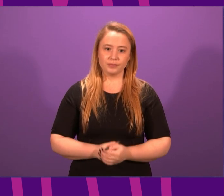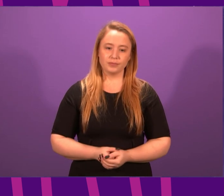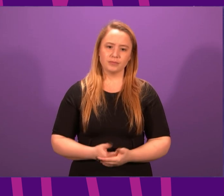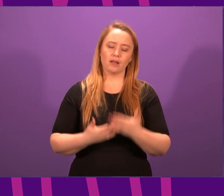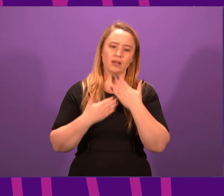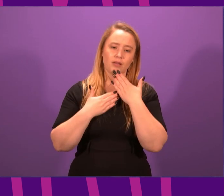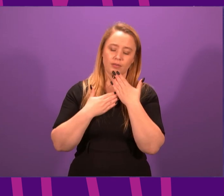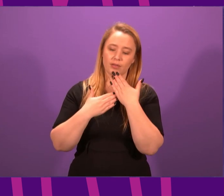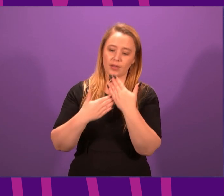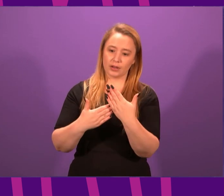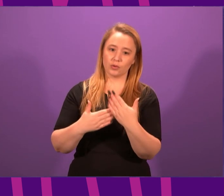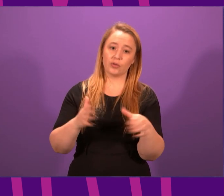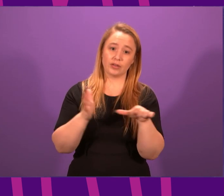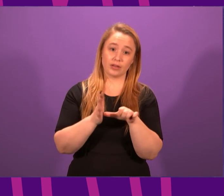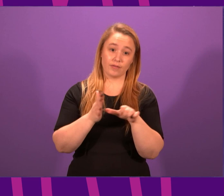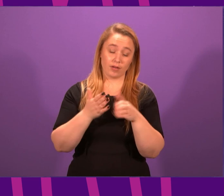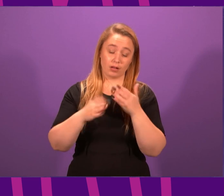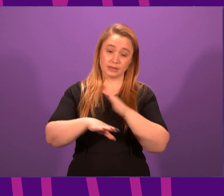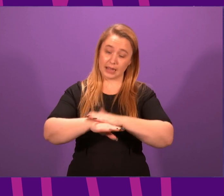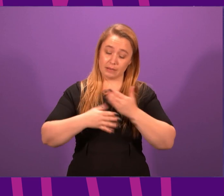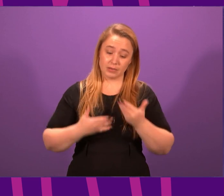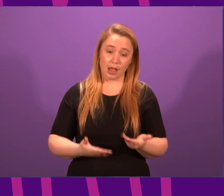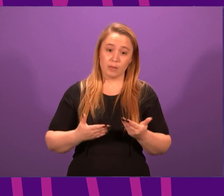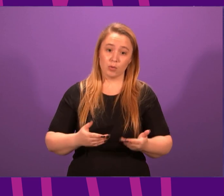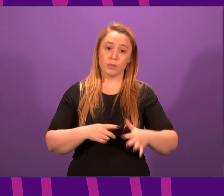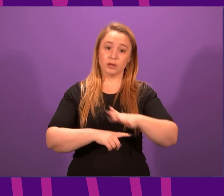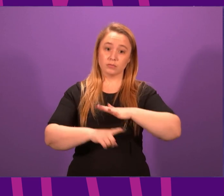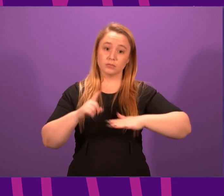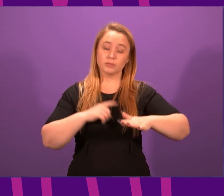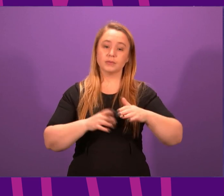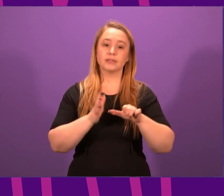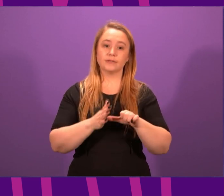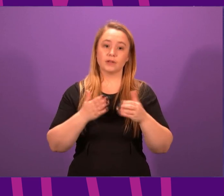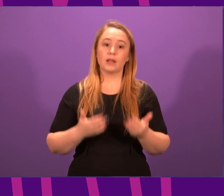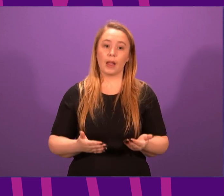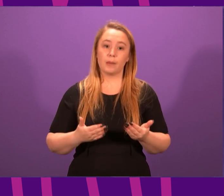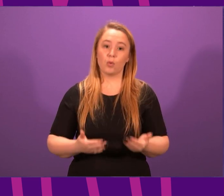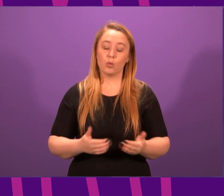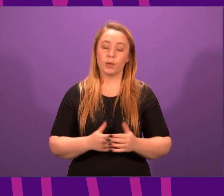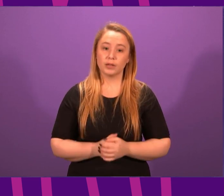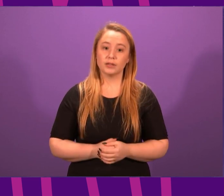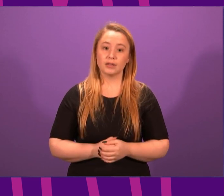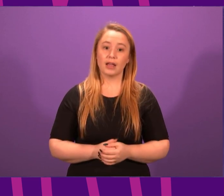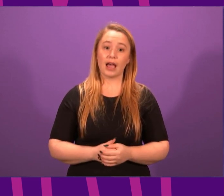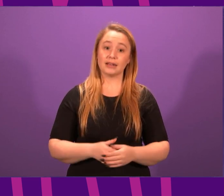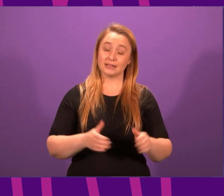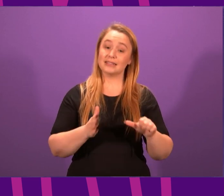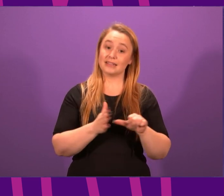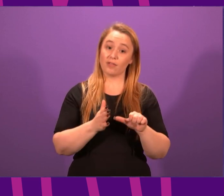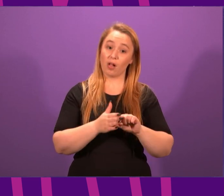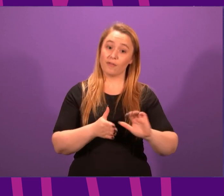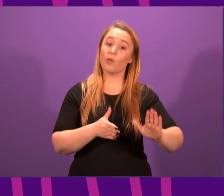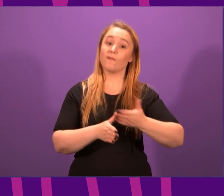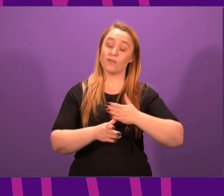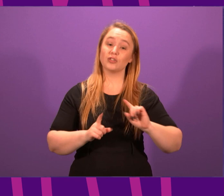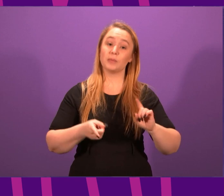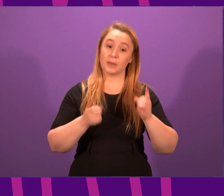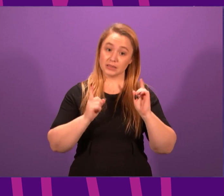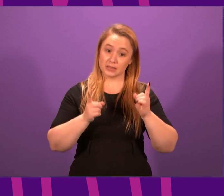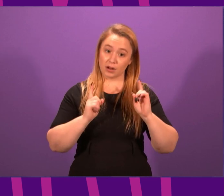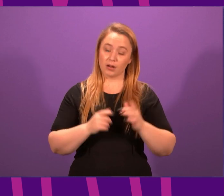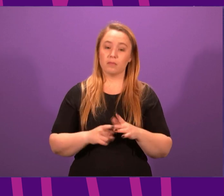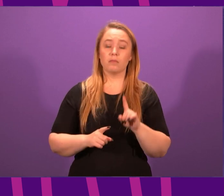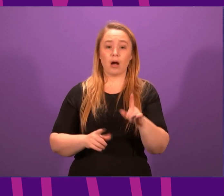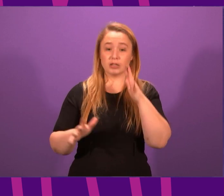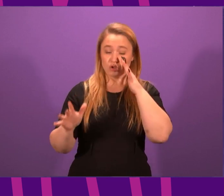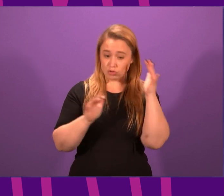are extremely difficult times for everybody, and I'm sure for no one more than the First Minister. But scrutiny